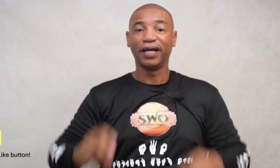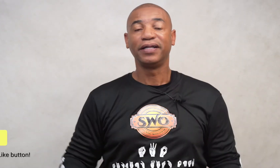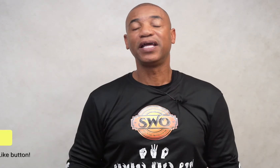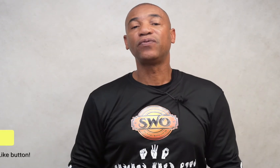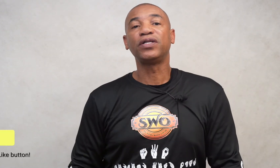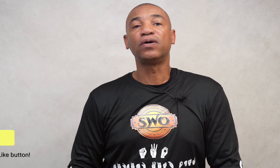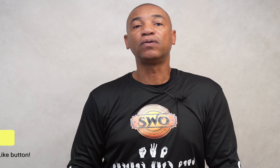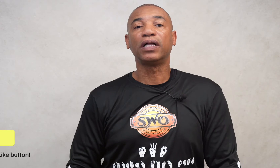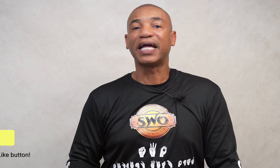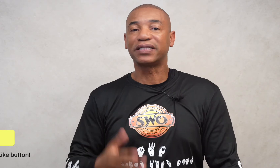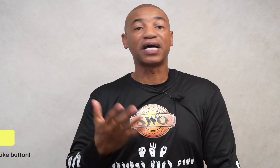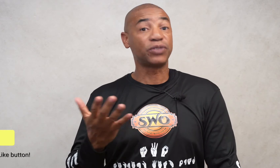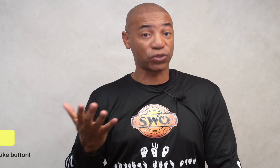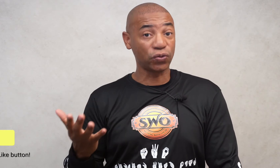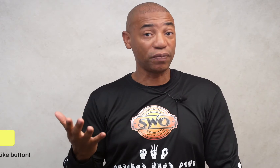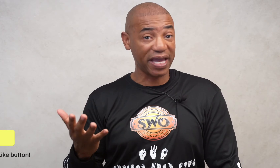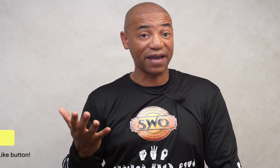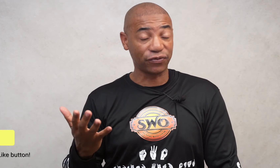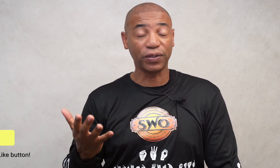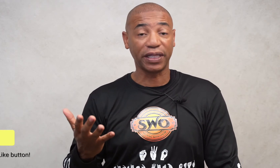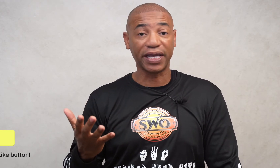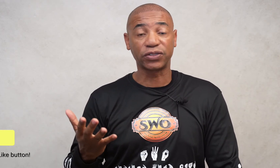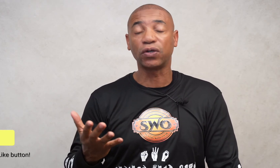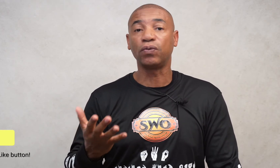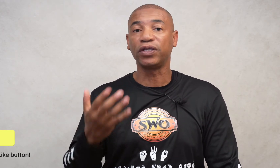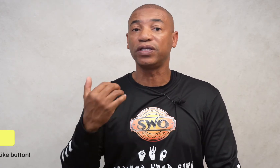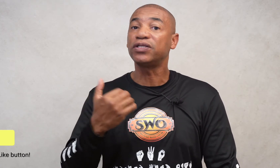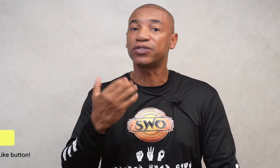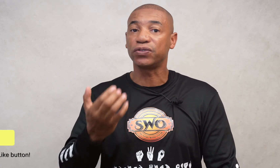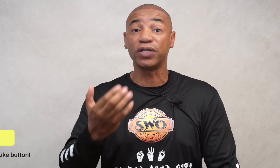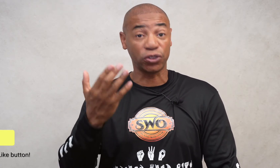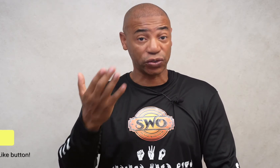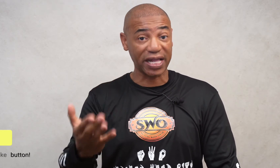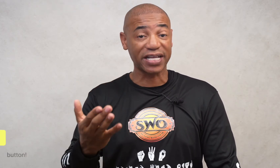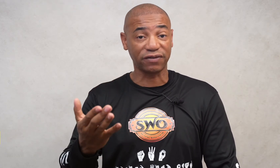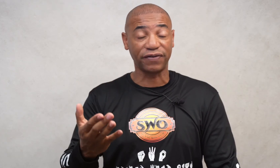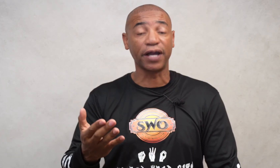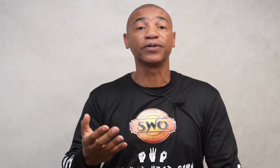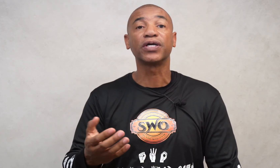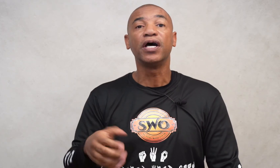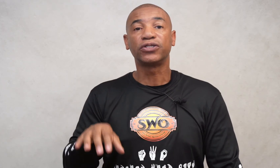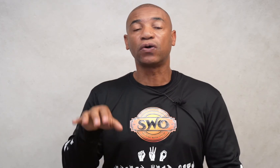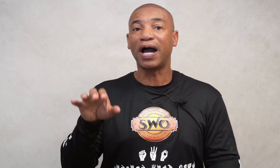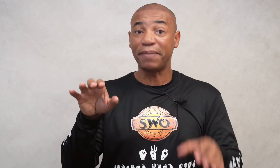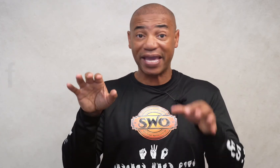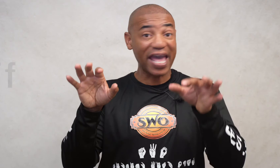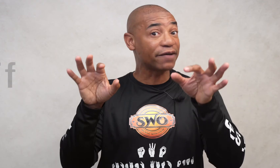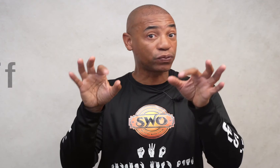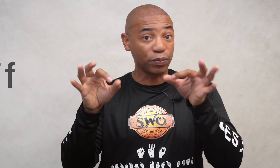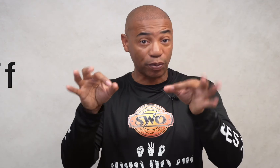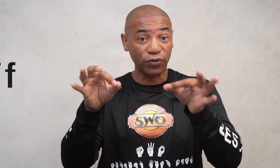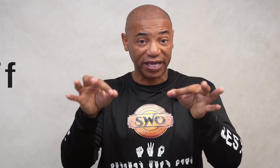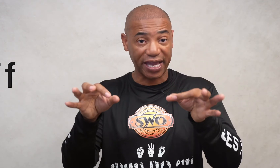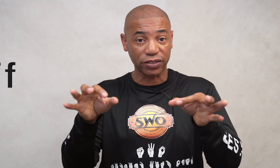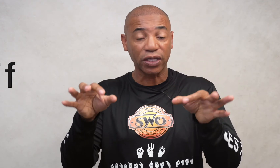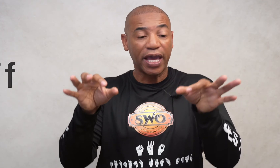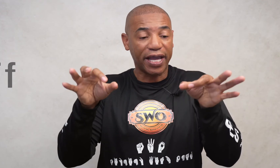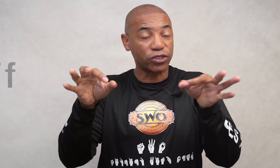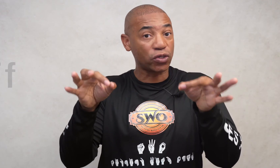Now we know a lot of times the stool may have 3 legs, so what you need to do is use classifiers. So I make F's with both hands, and starting